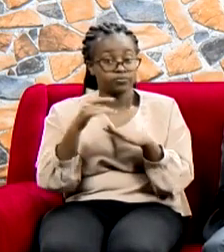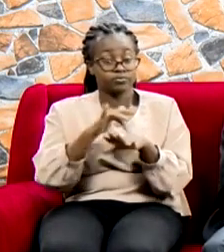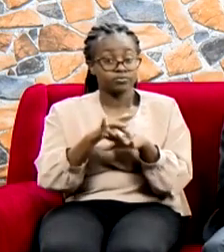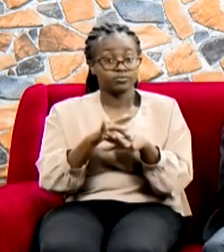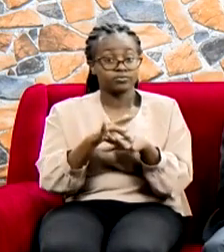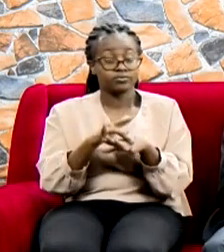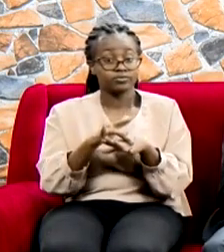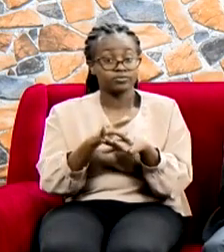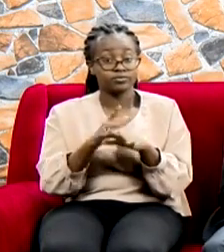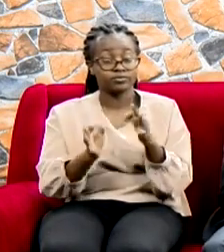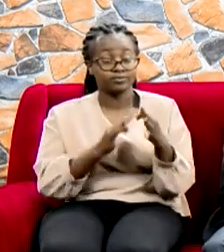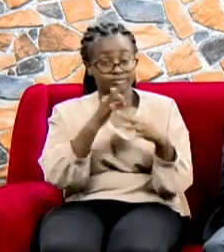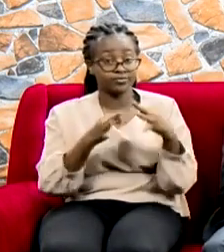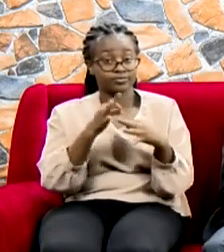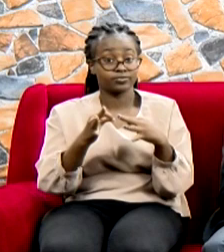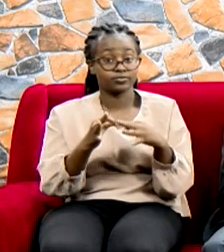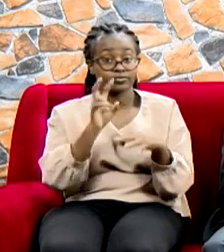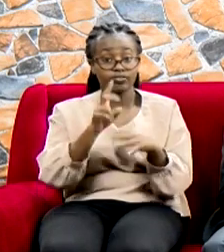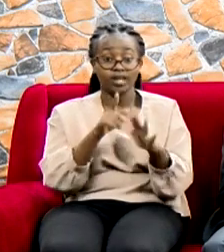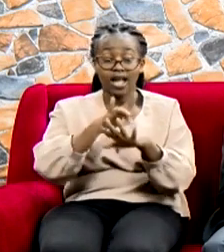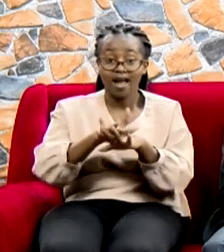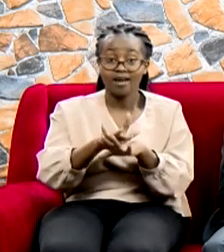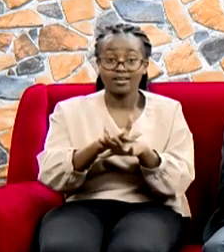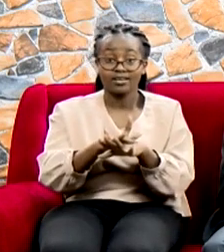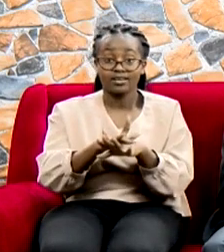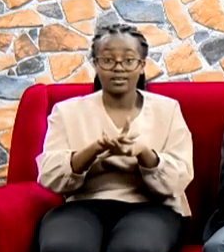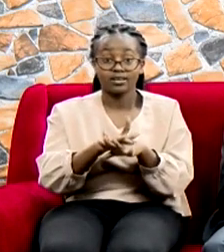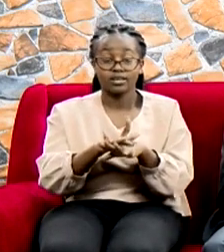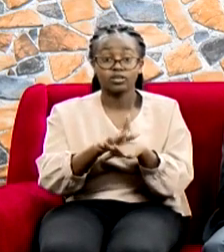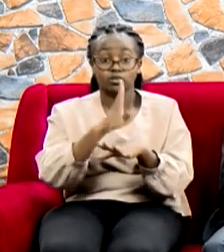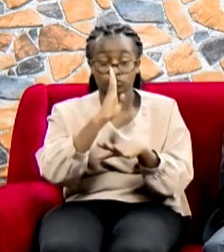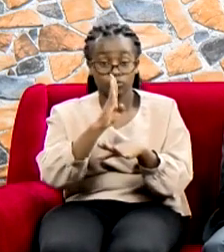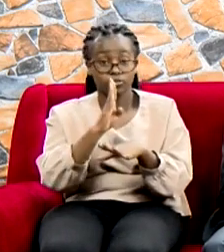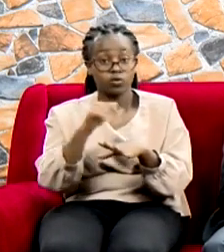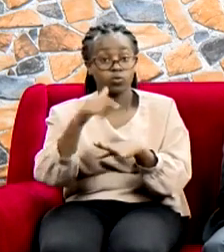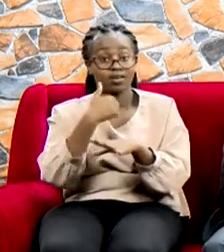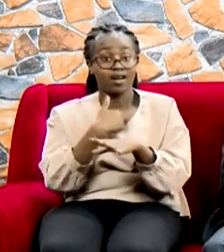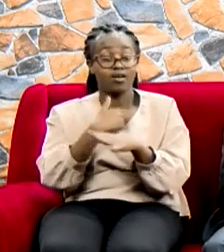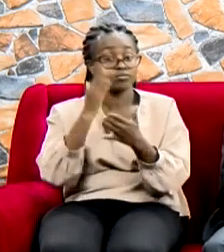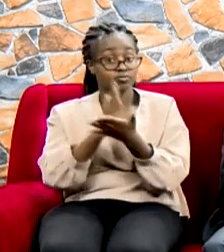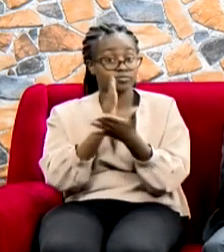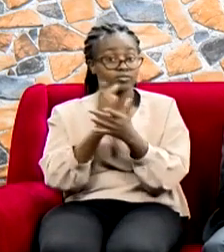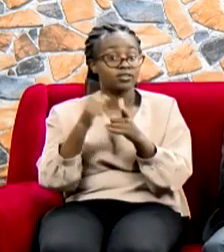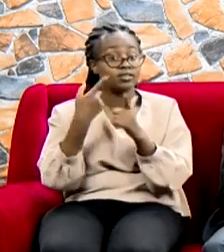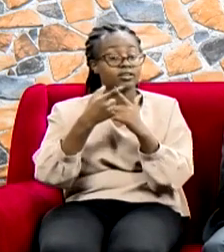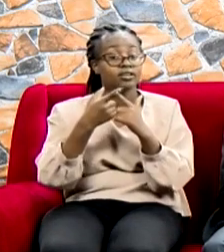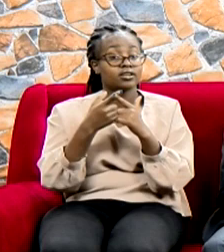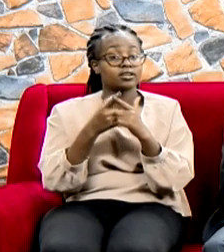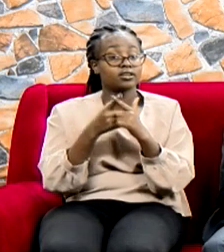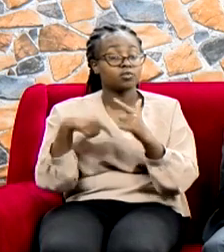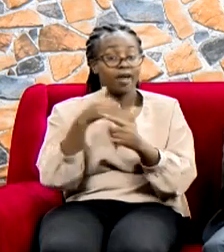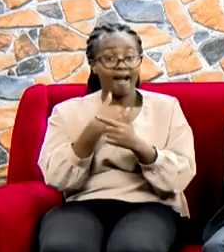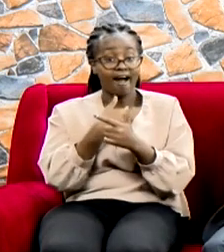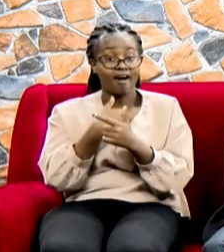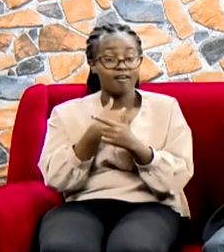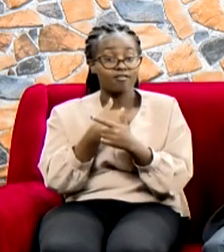intervention, typically if you look at early intervention, there it should be. You know, we have the reality, and then we